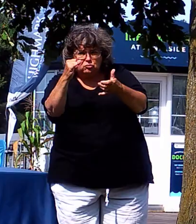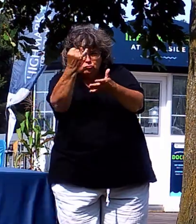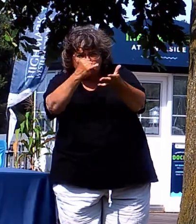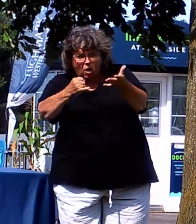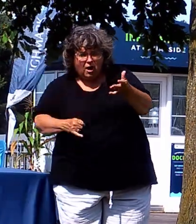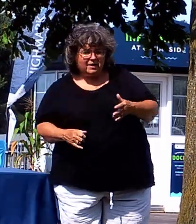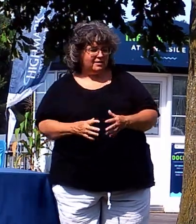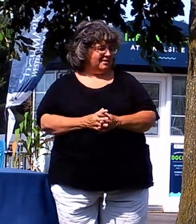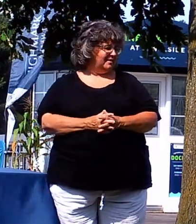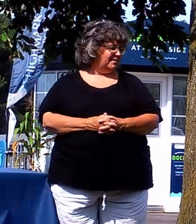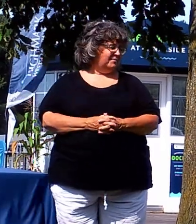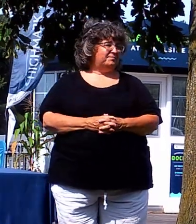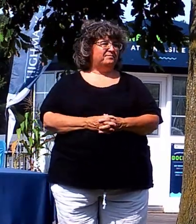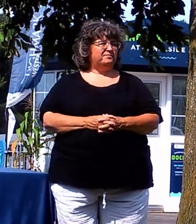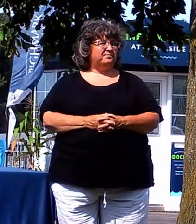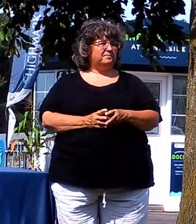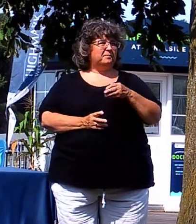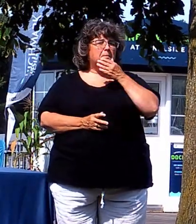drawing on.